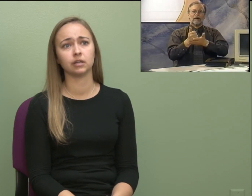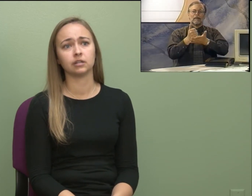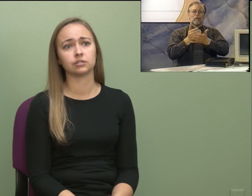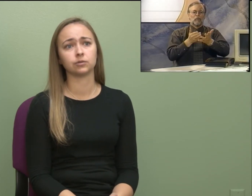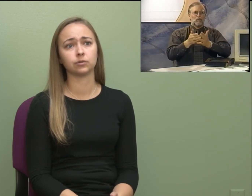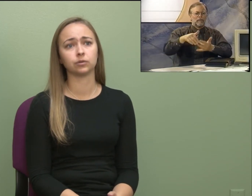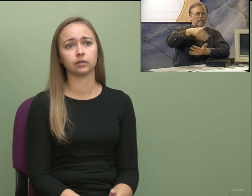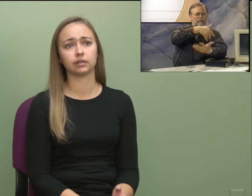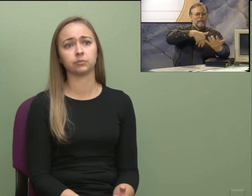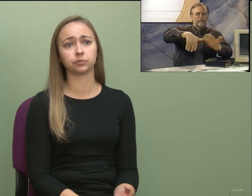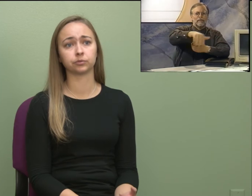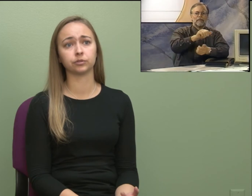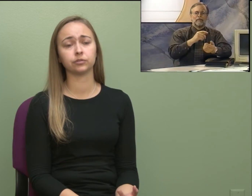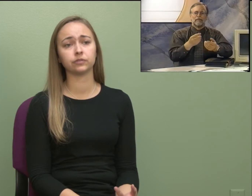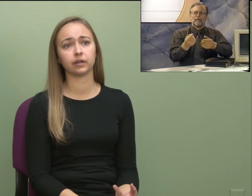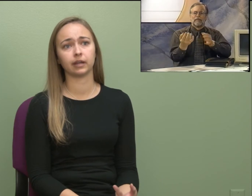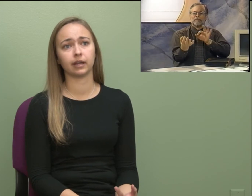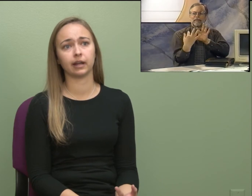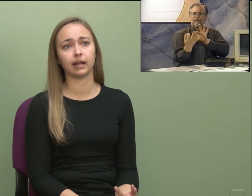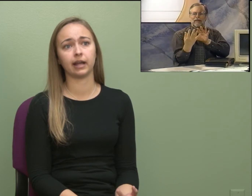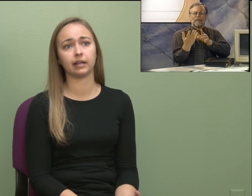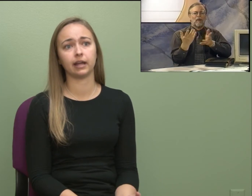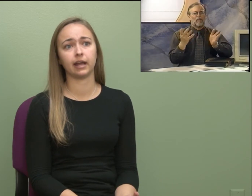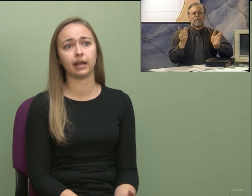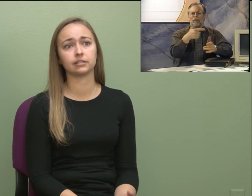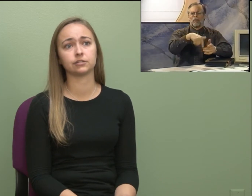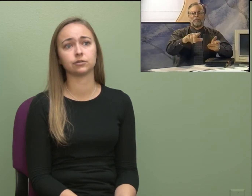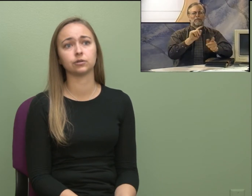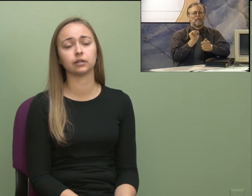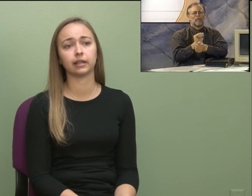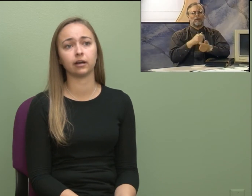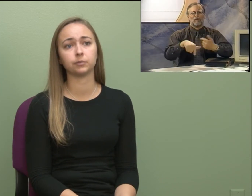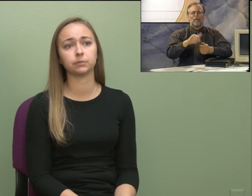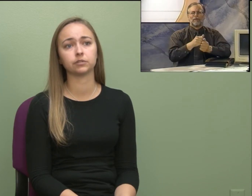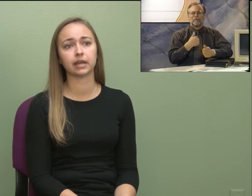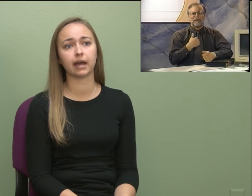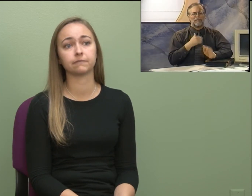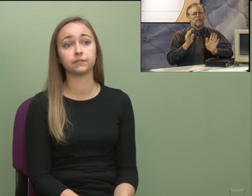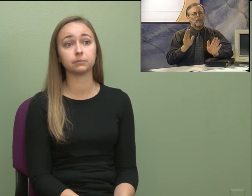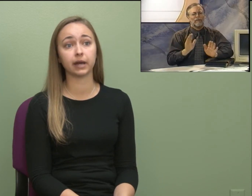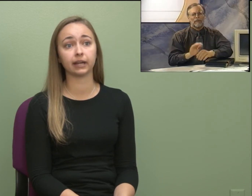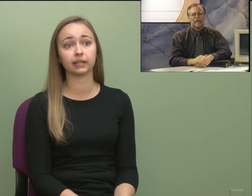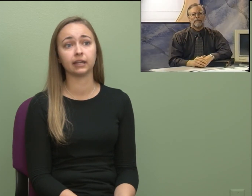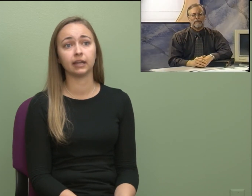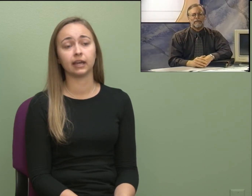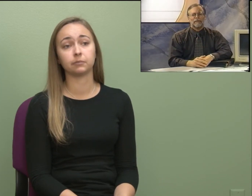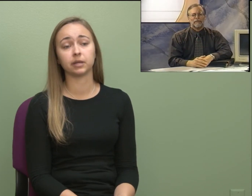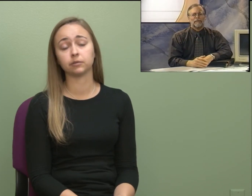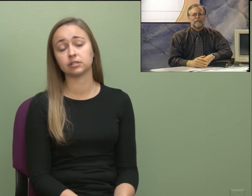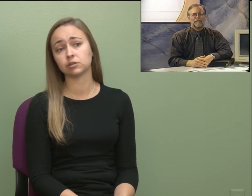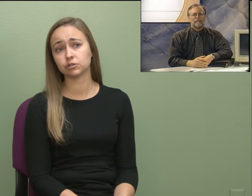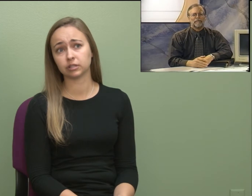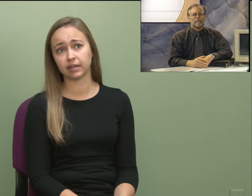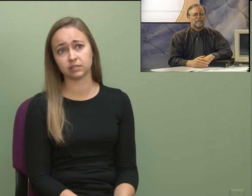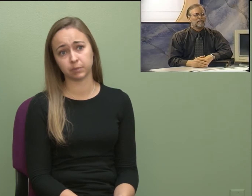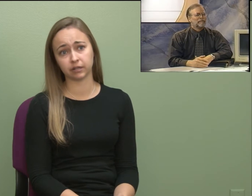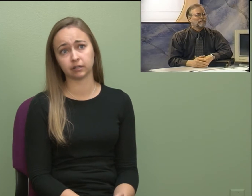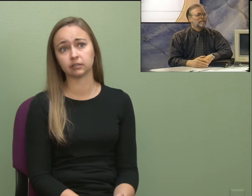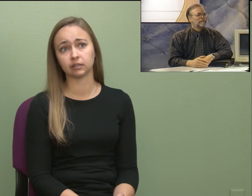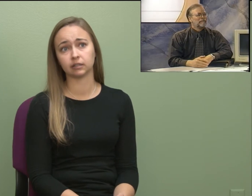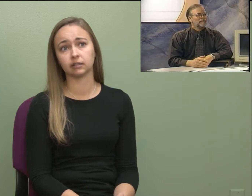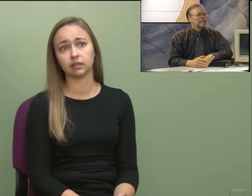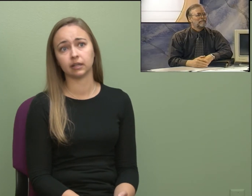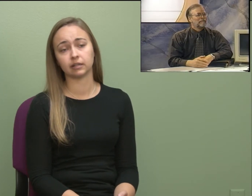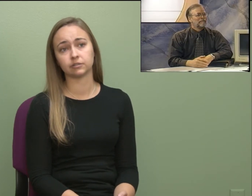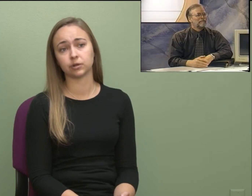do to improve and to allow people to have feedback and be able to socialize